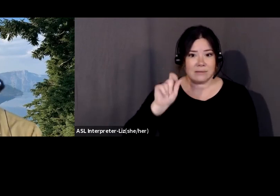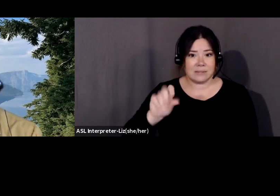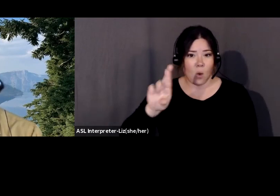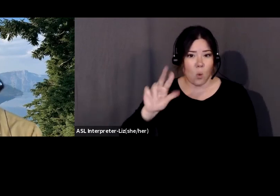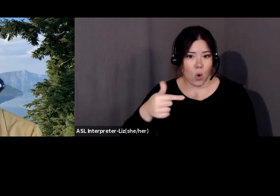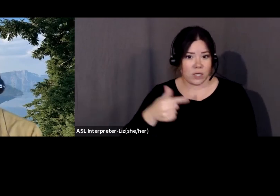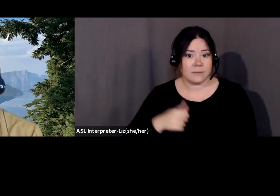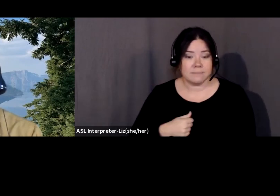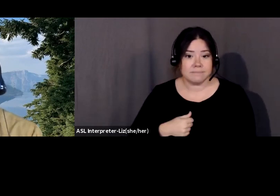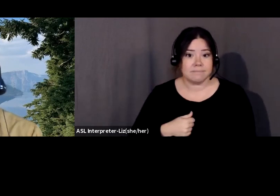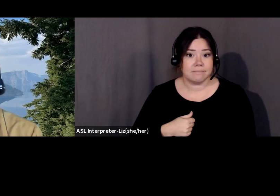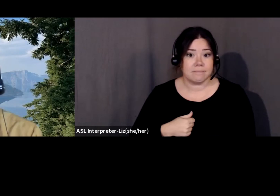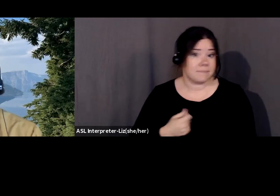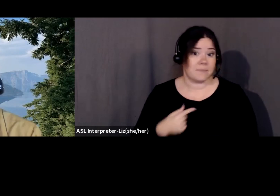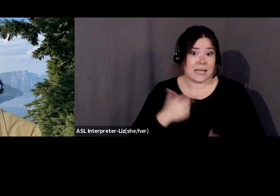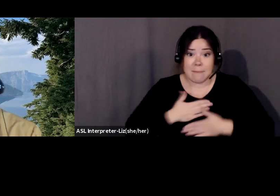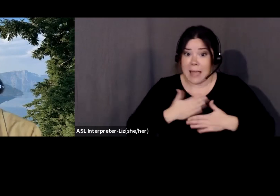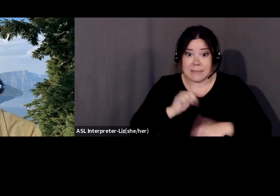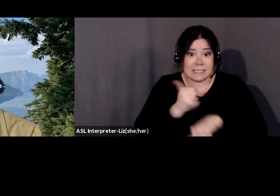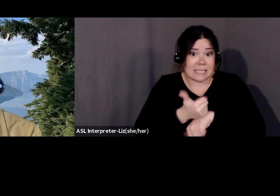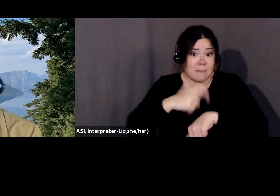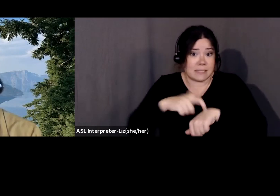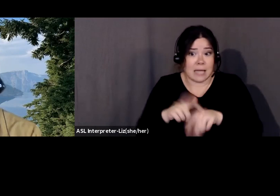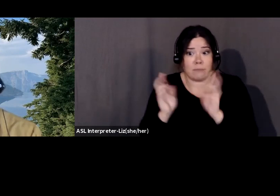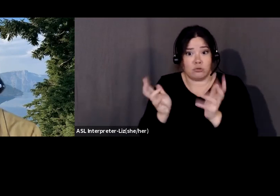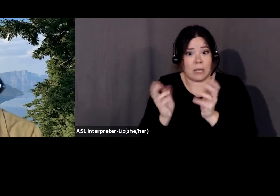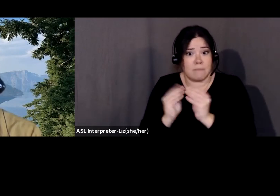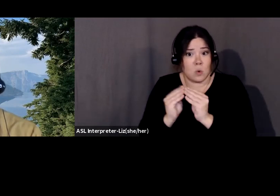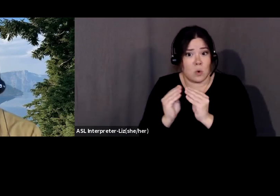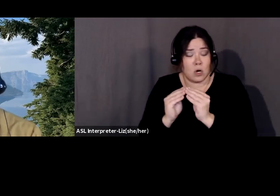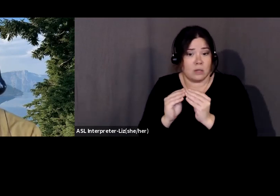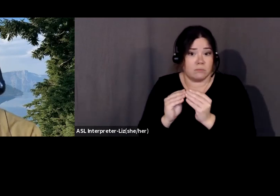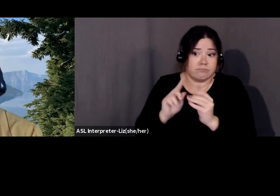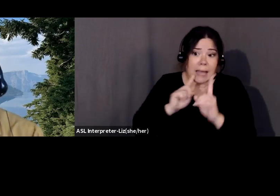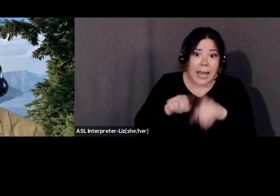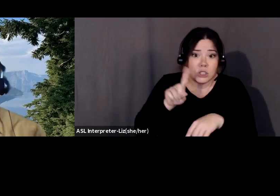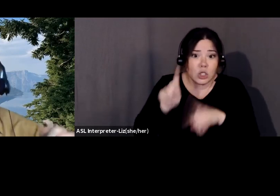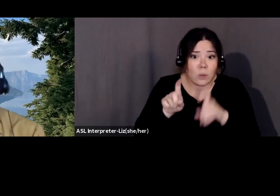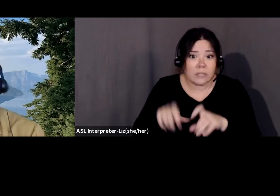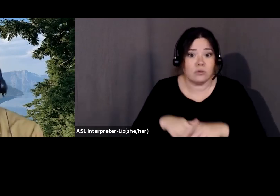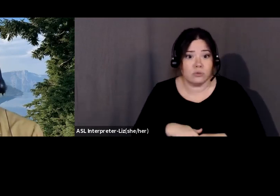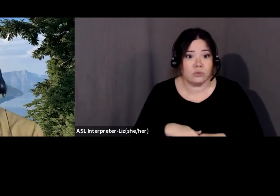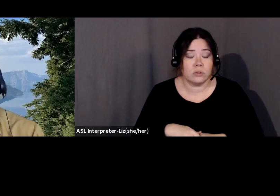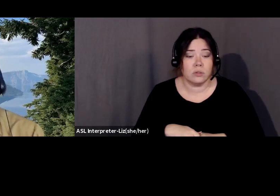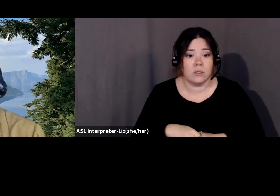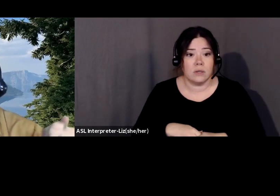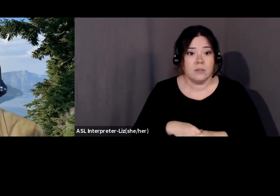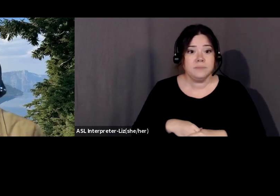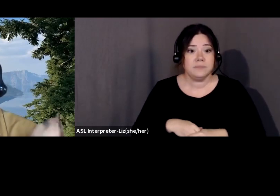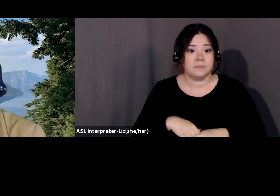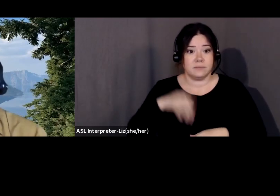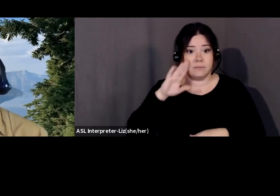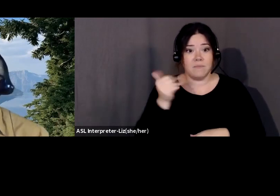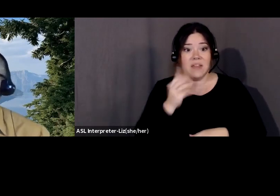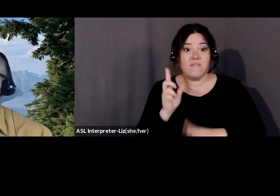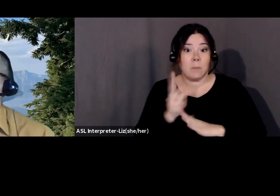And I'd be happy to set up a time to talk to you more about this or answer any additional questions. I know we just have a couple minutes